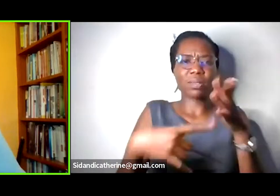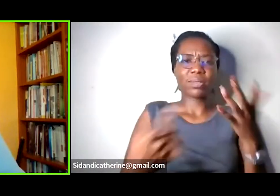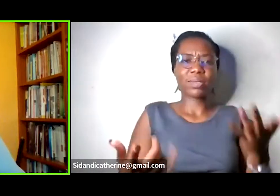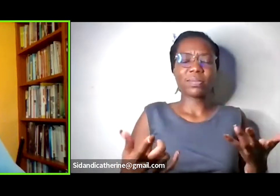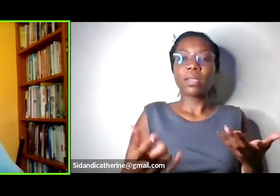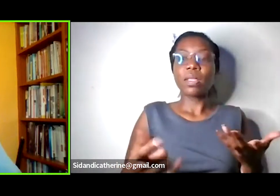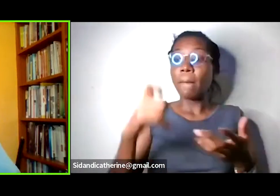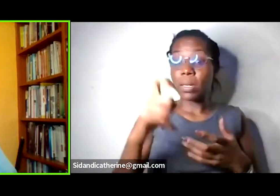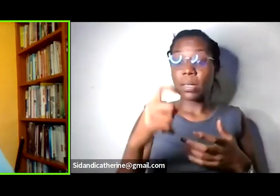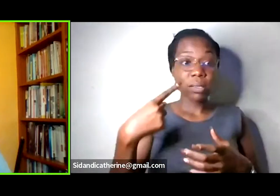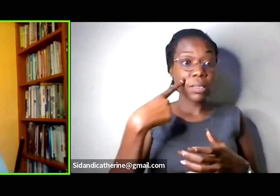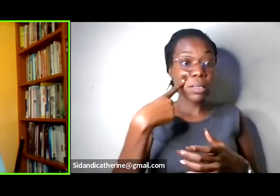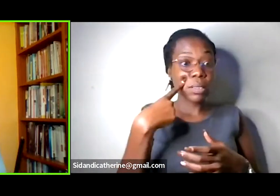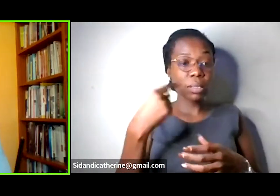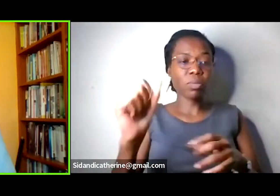offer.